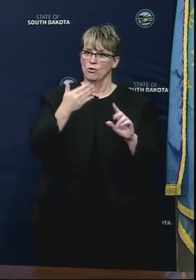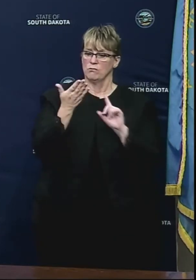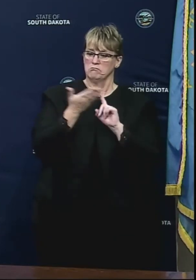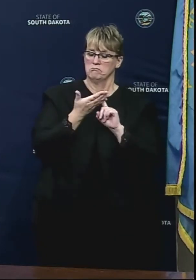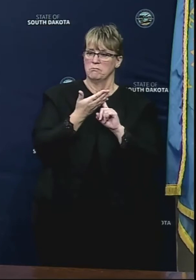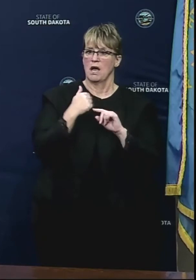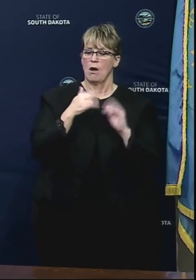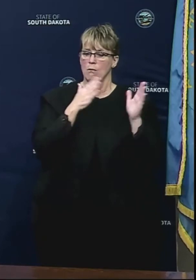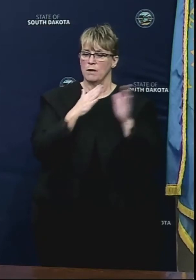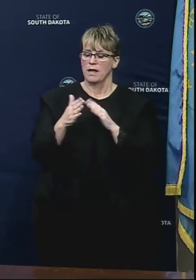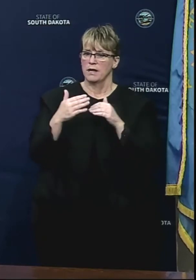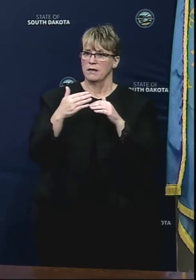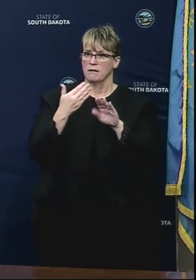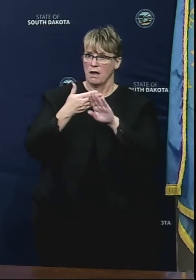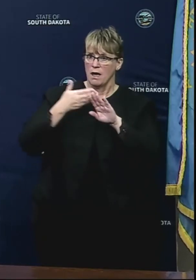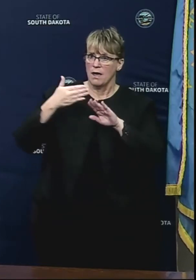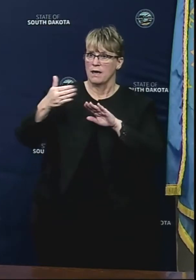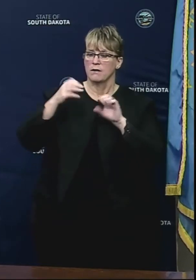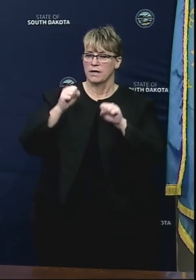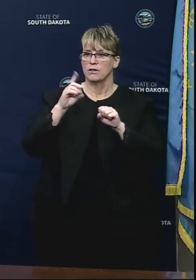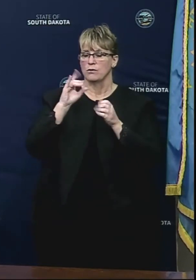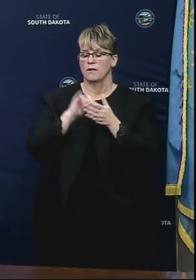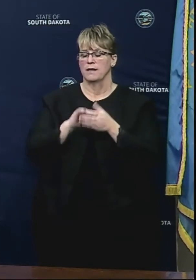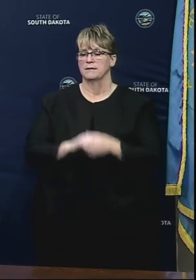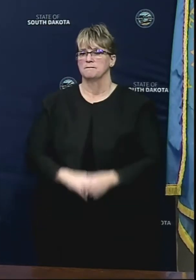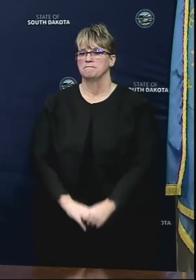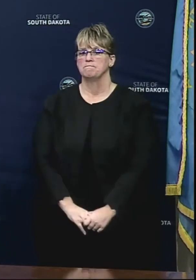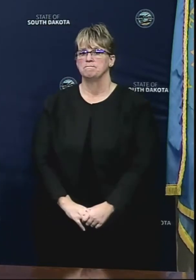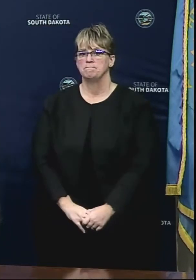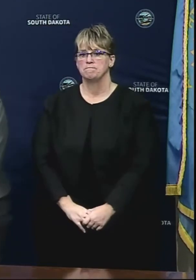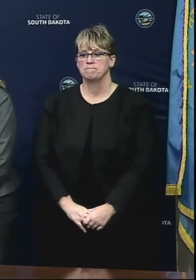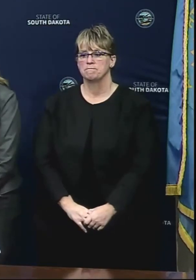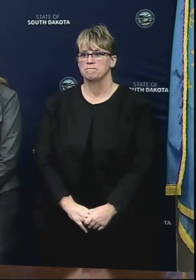our planning ahead for this will let us do that.